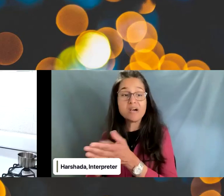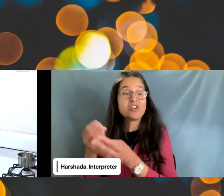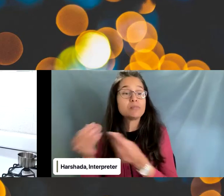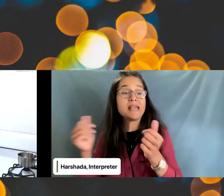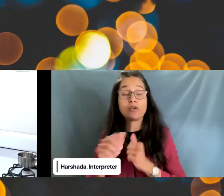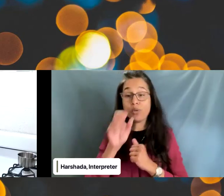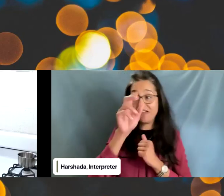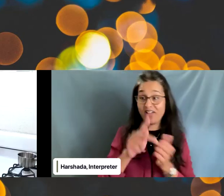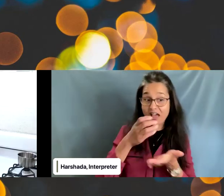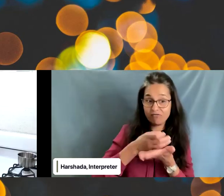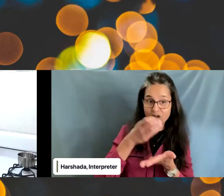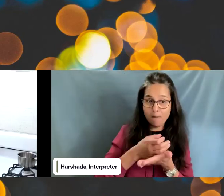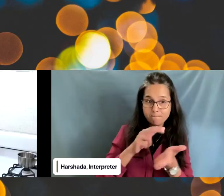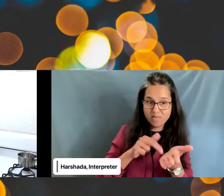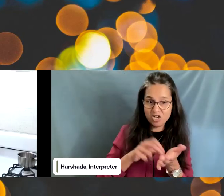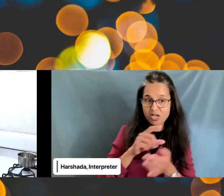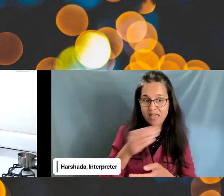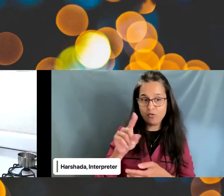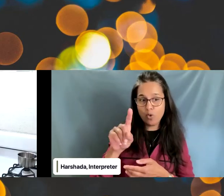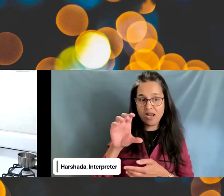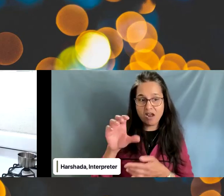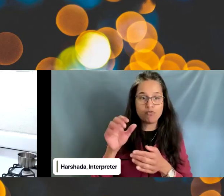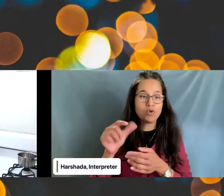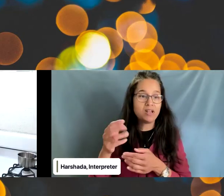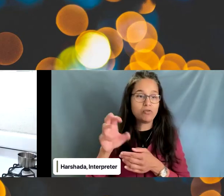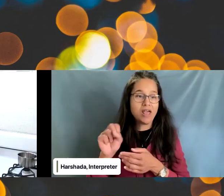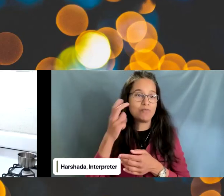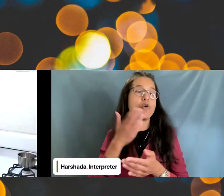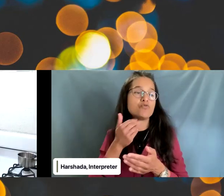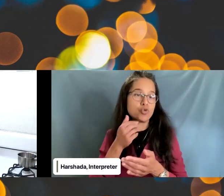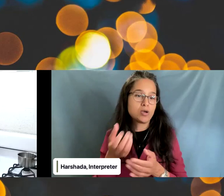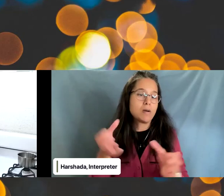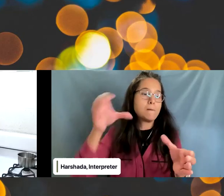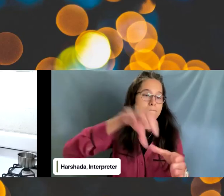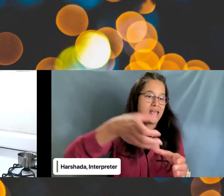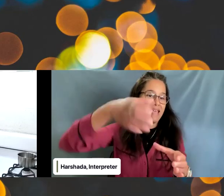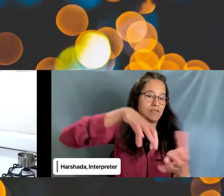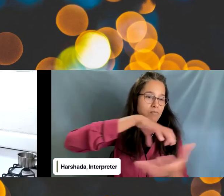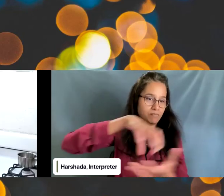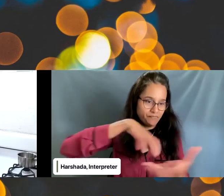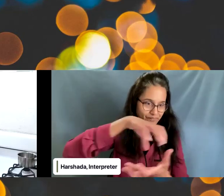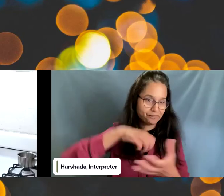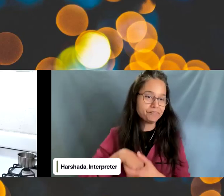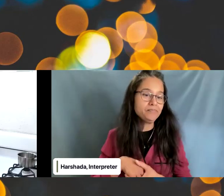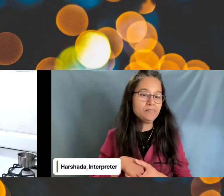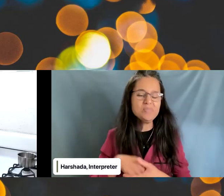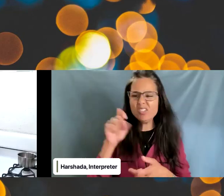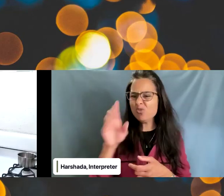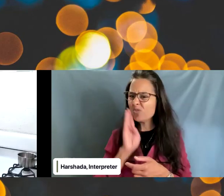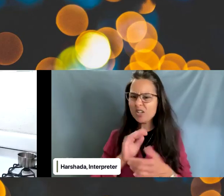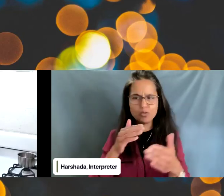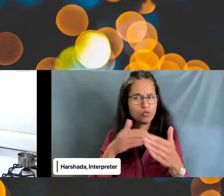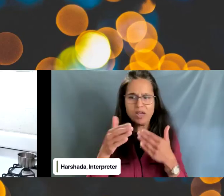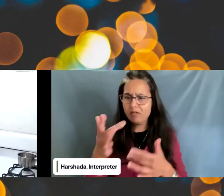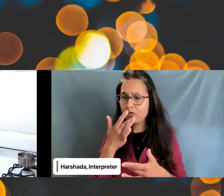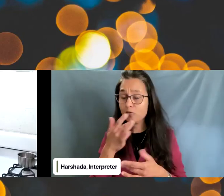the flour, okay? So half a cup of sugar. You can use brown sugar. You can use white sugar. I just